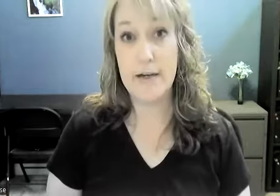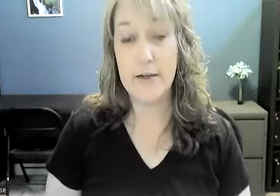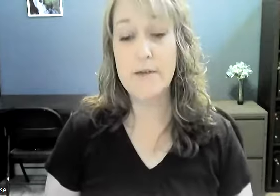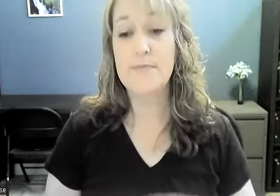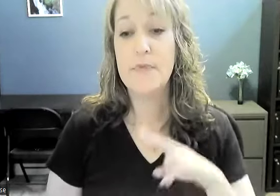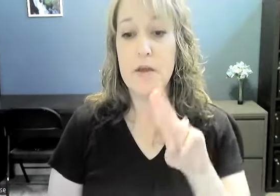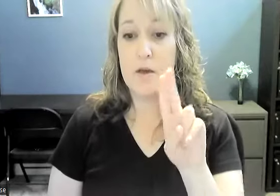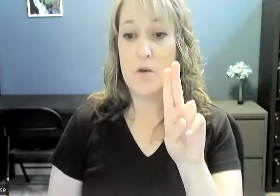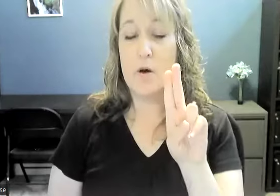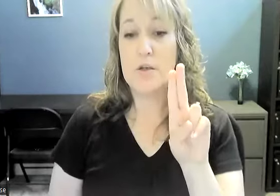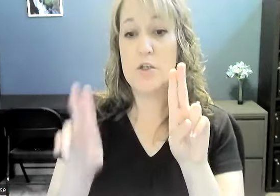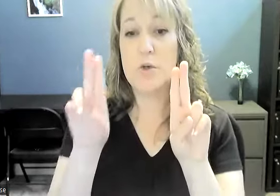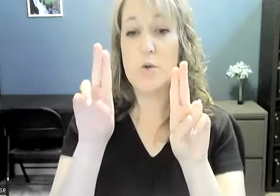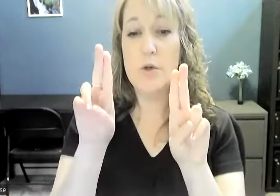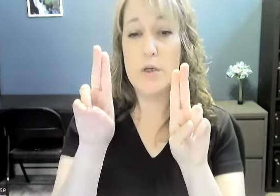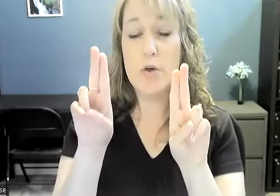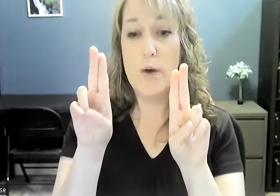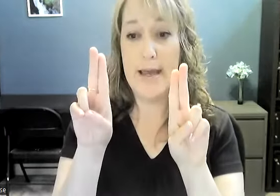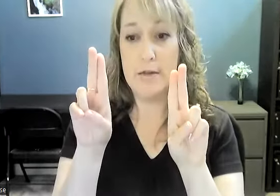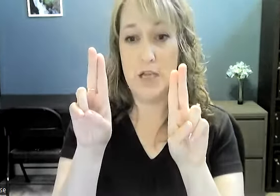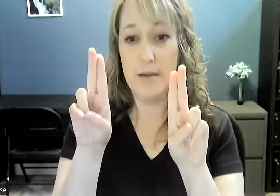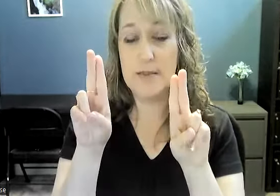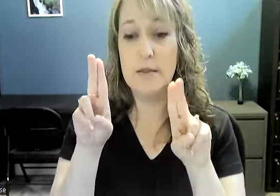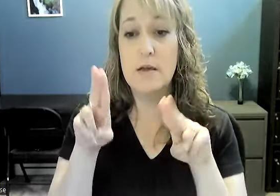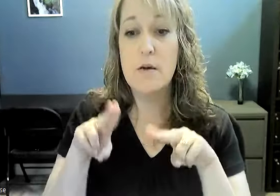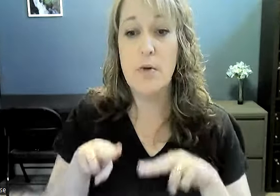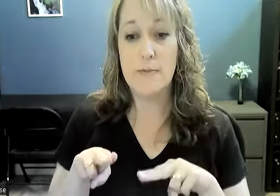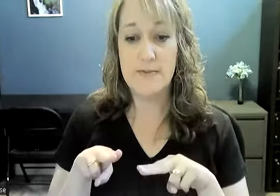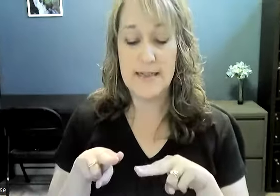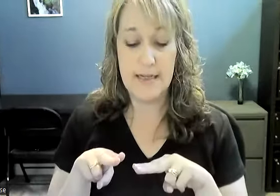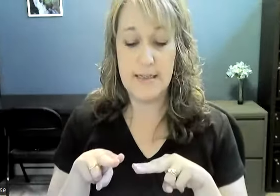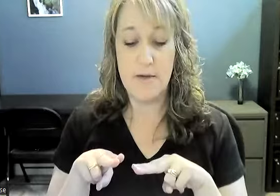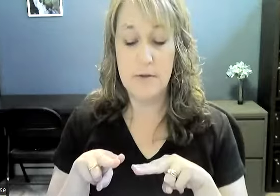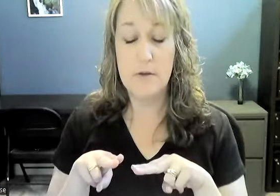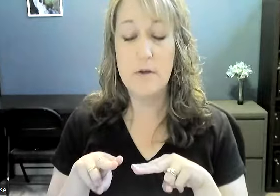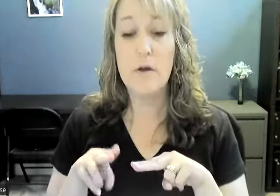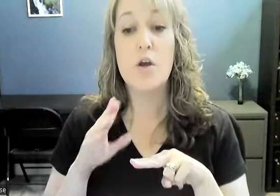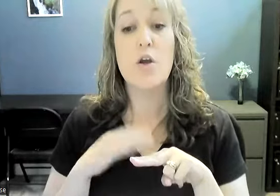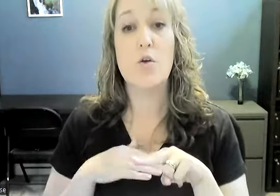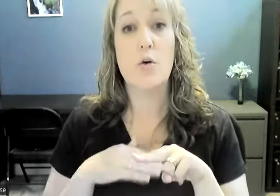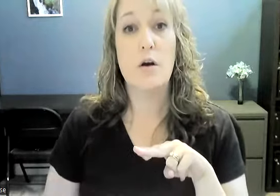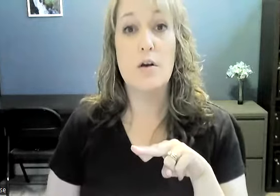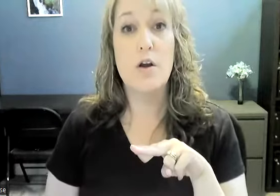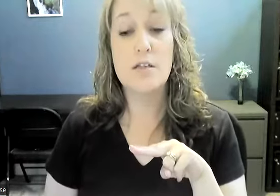Chair. You want 2 U hand shapes, palms facing down. Your non-dominant